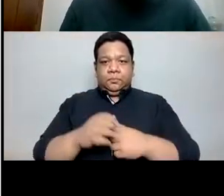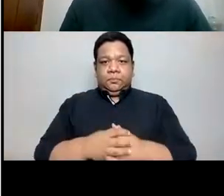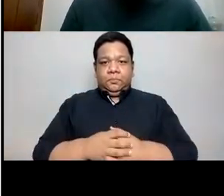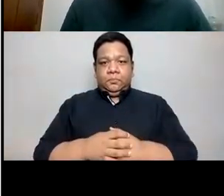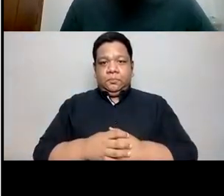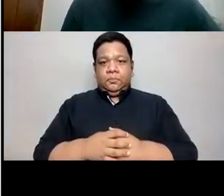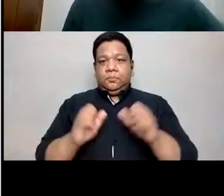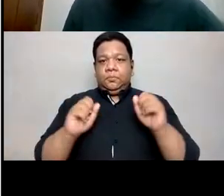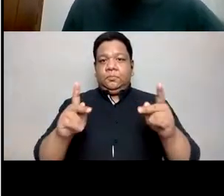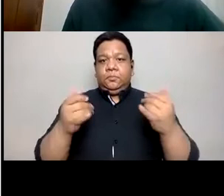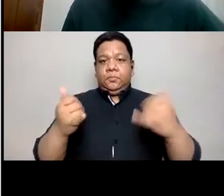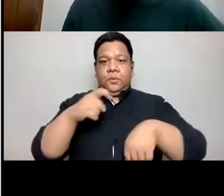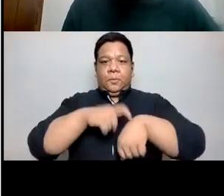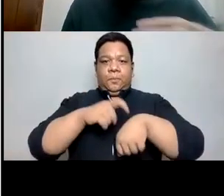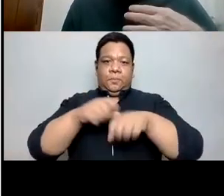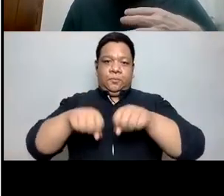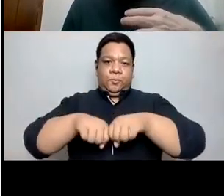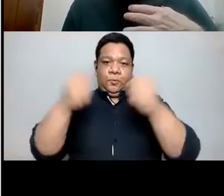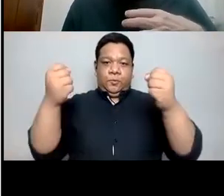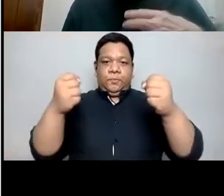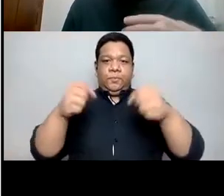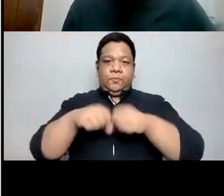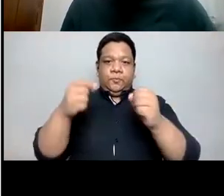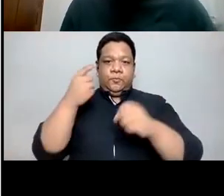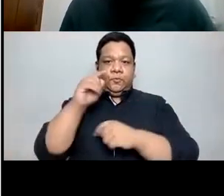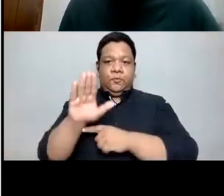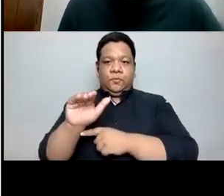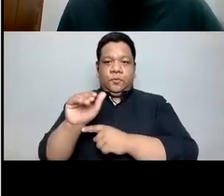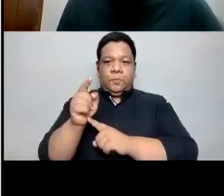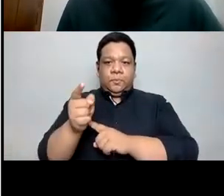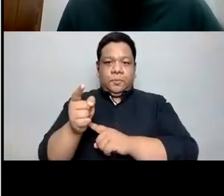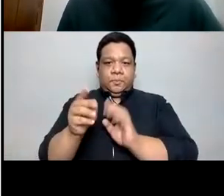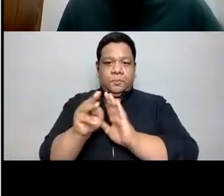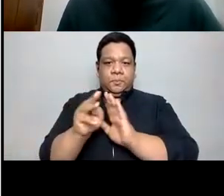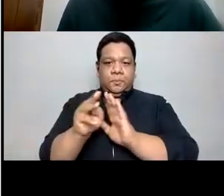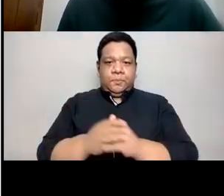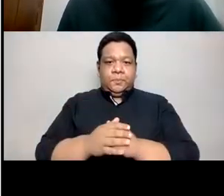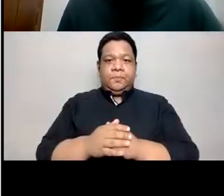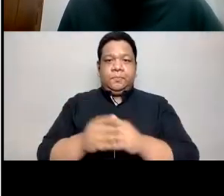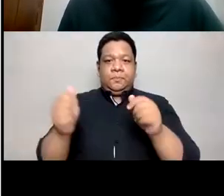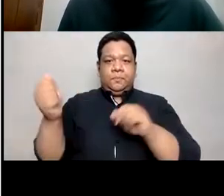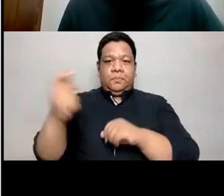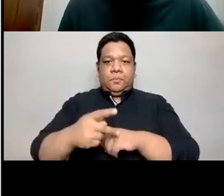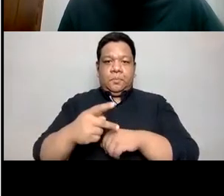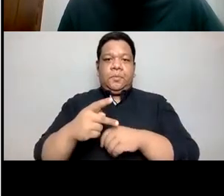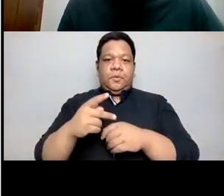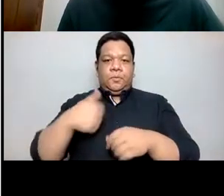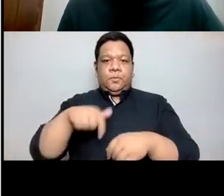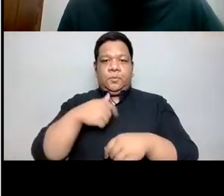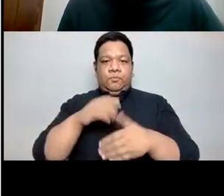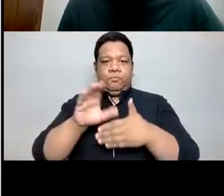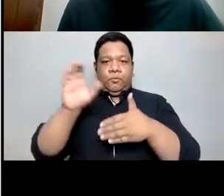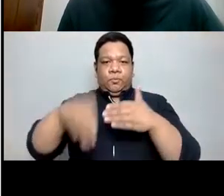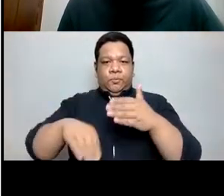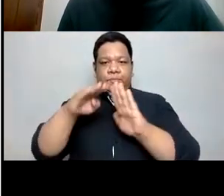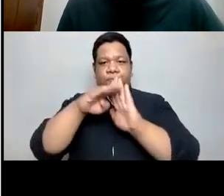Okay, time to take a break now. So let's break for 15 minutes. And we'll come back and we'll go through the